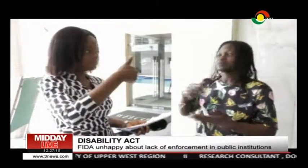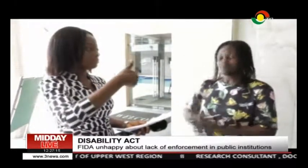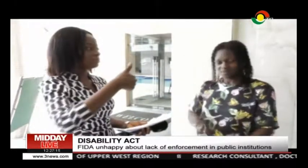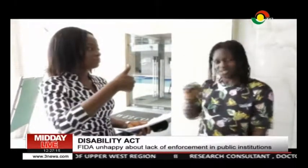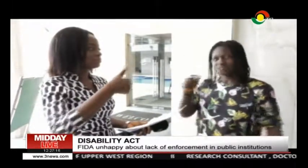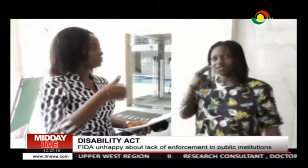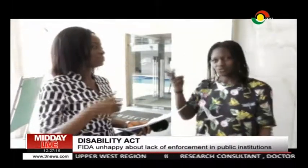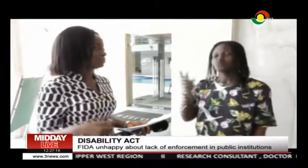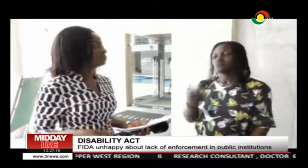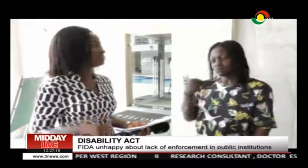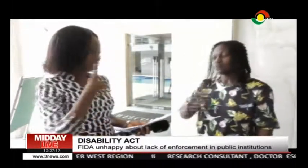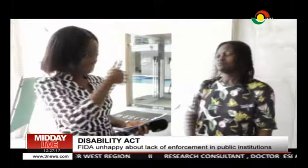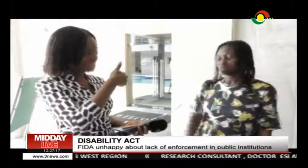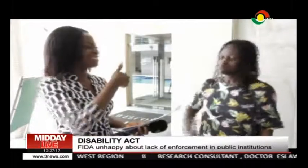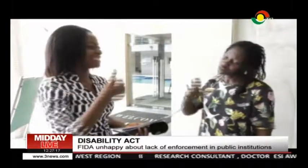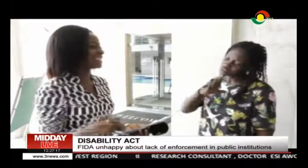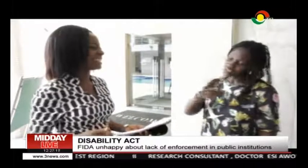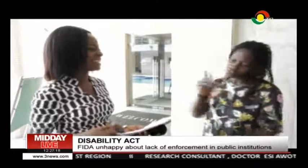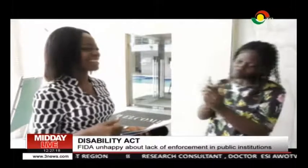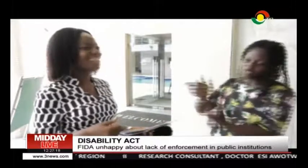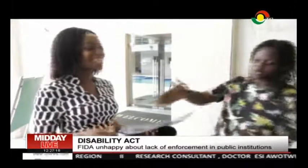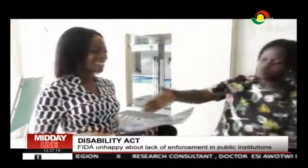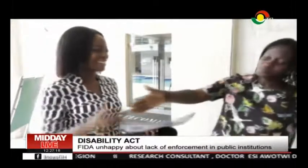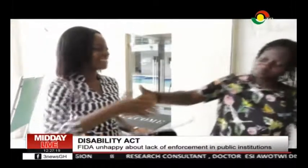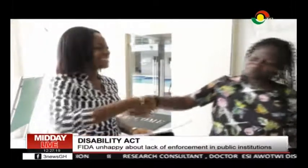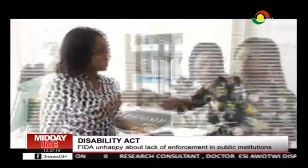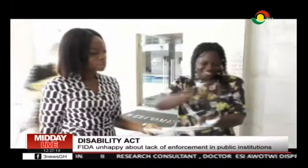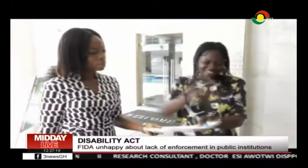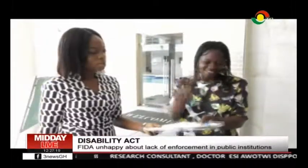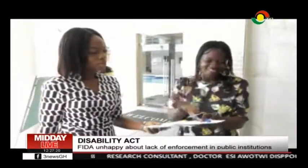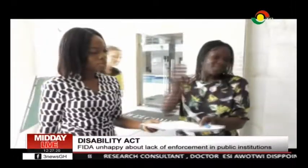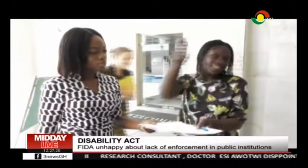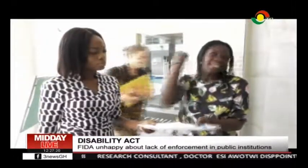which protects the rights and responsibilities of persons with disability in Ghana.